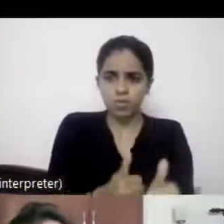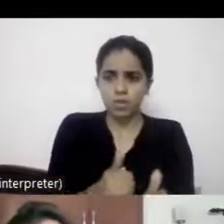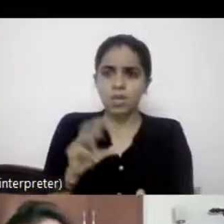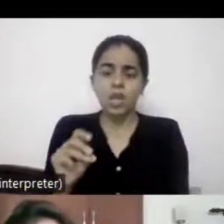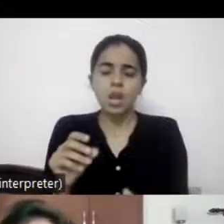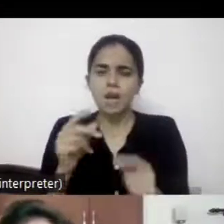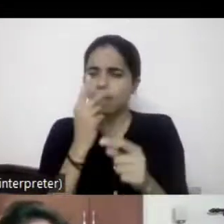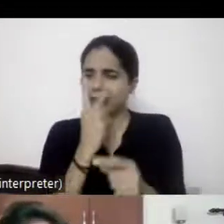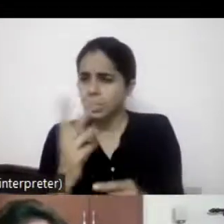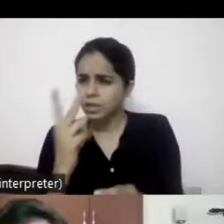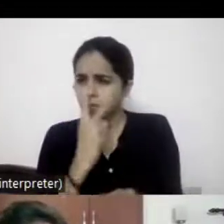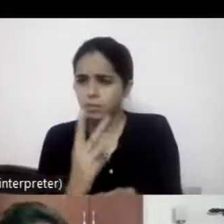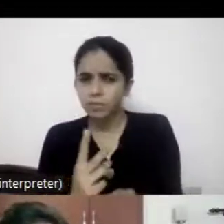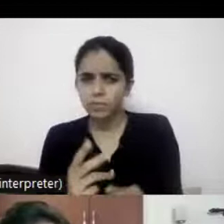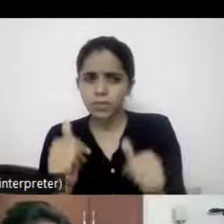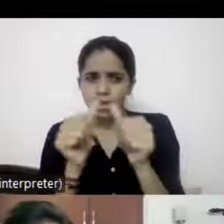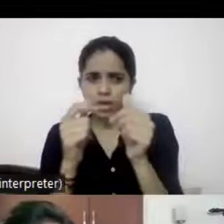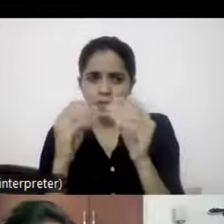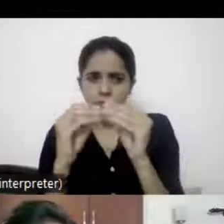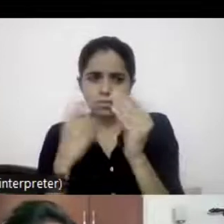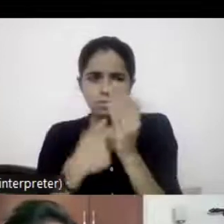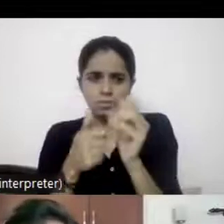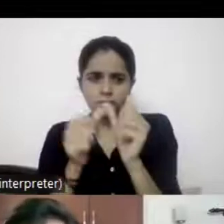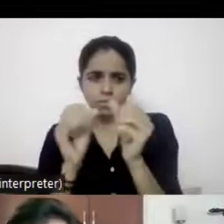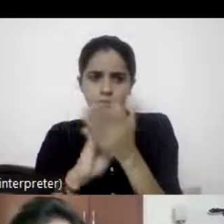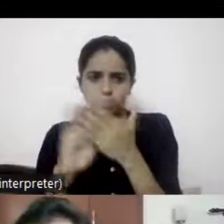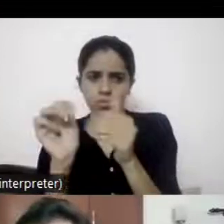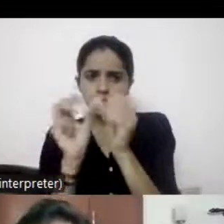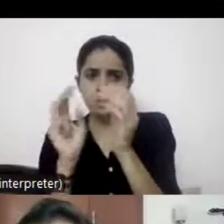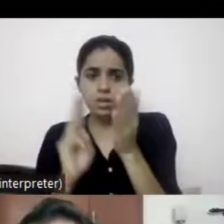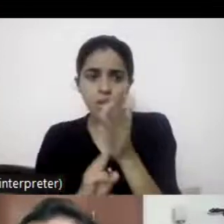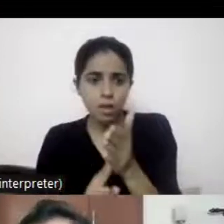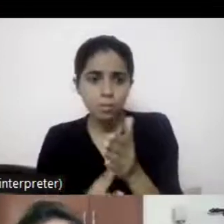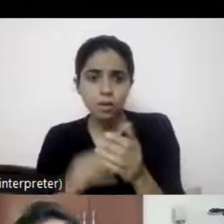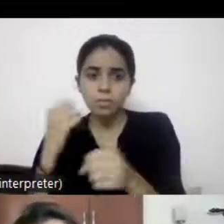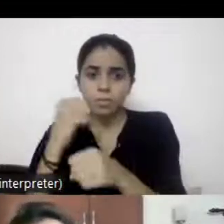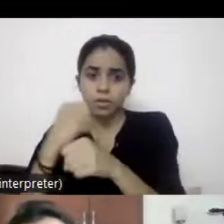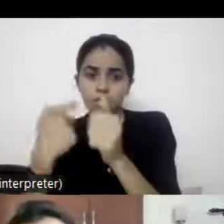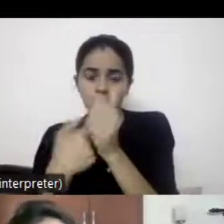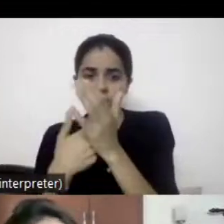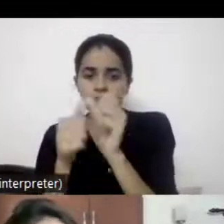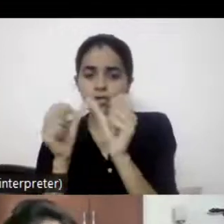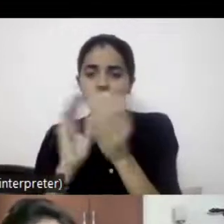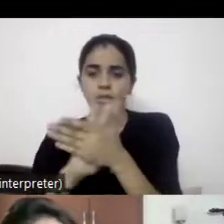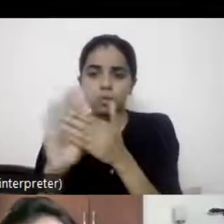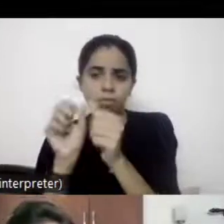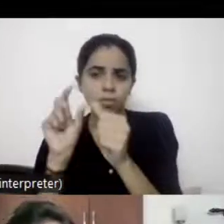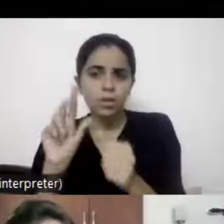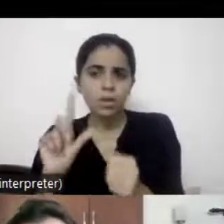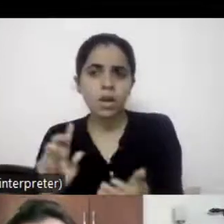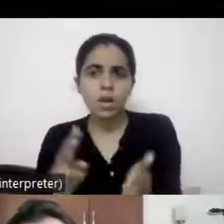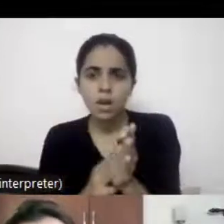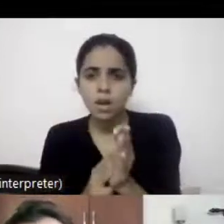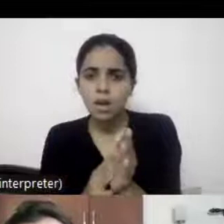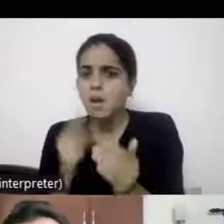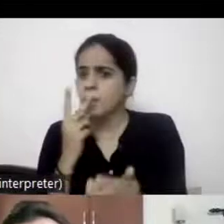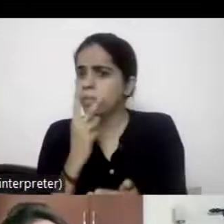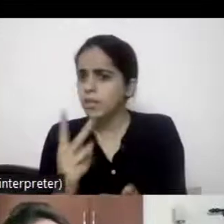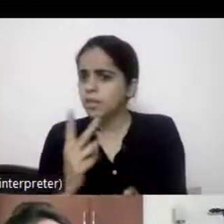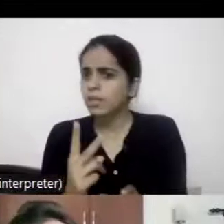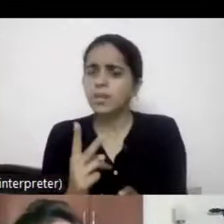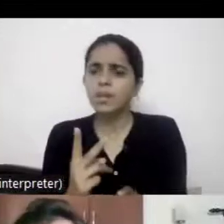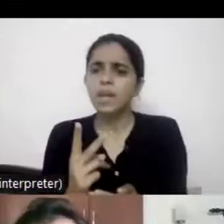figure, Abraham Graham Bell, and he is actually a very complex figure in a way that